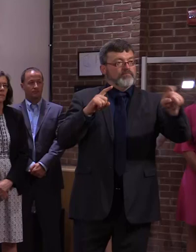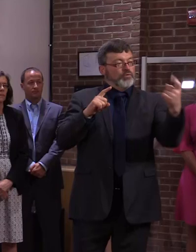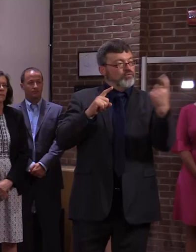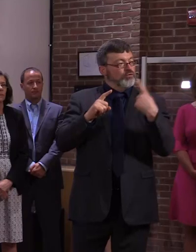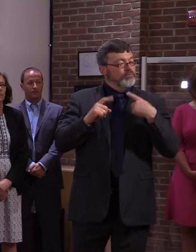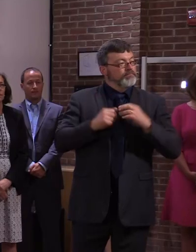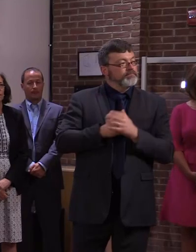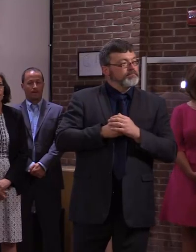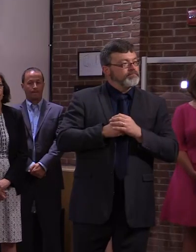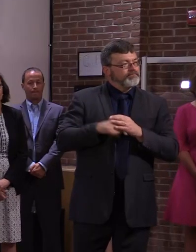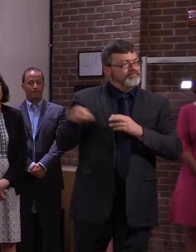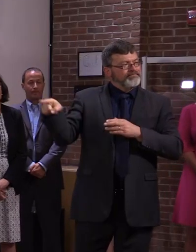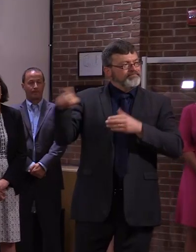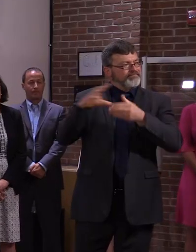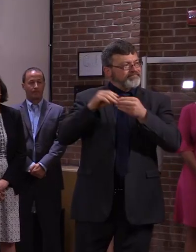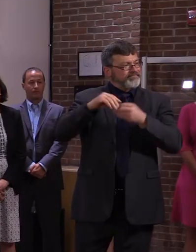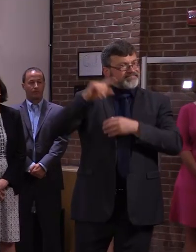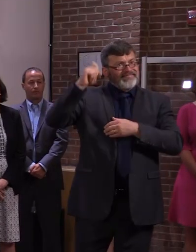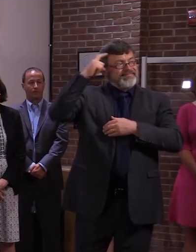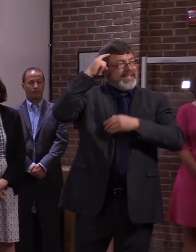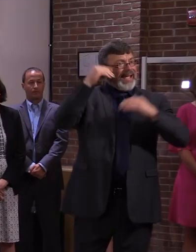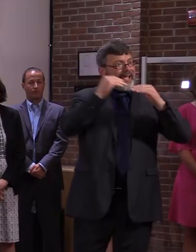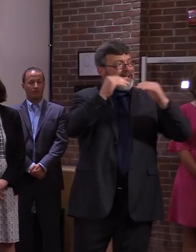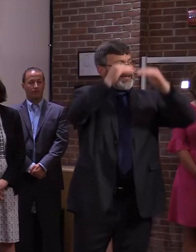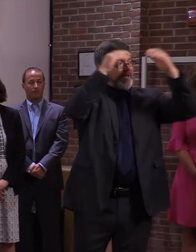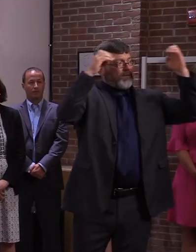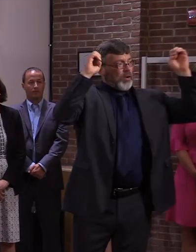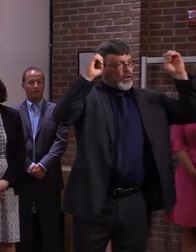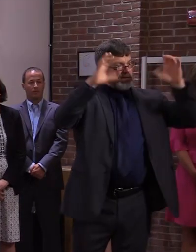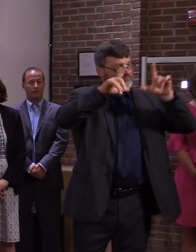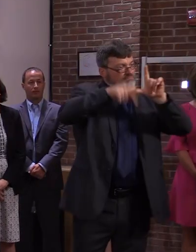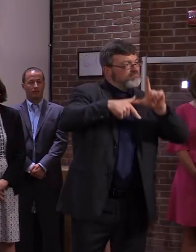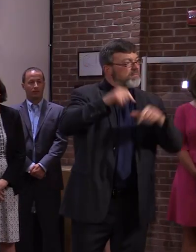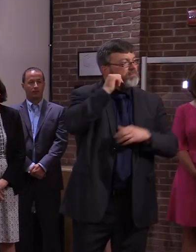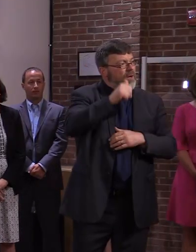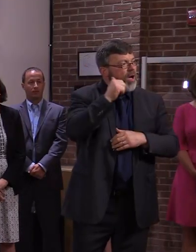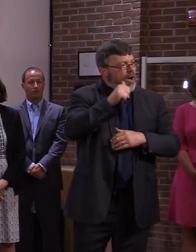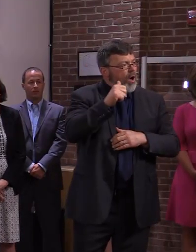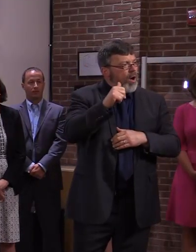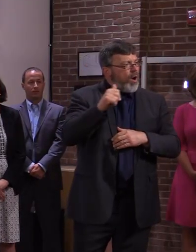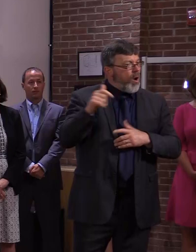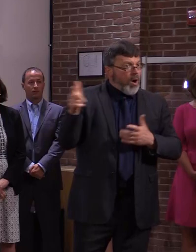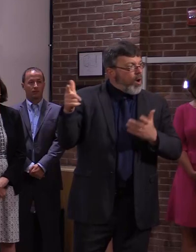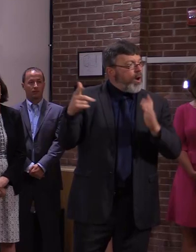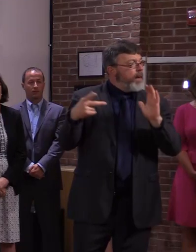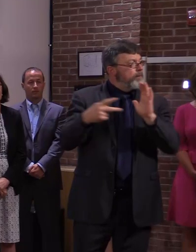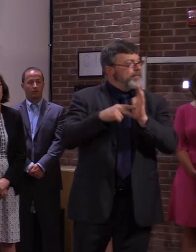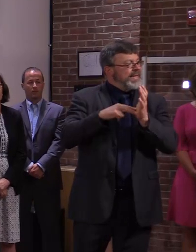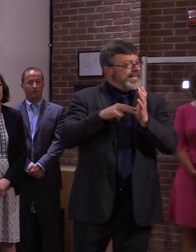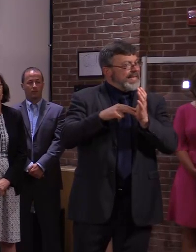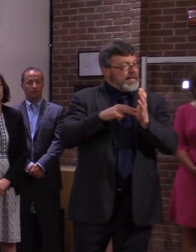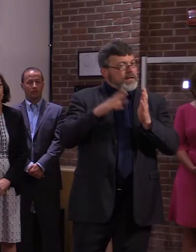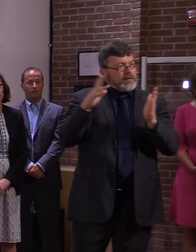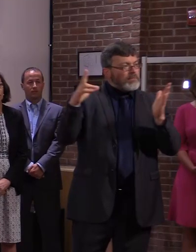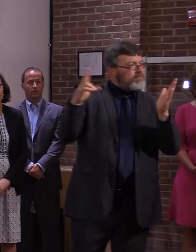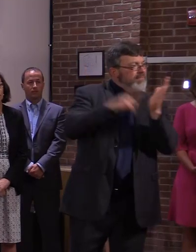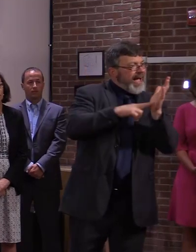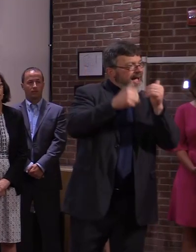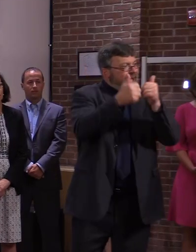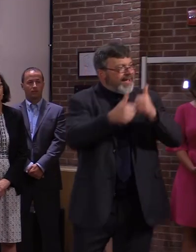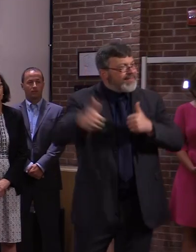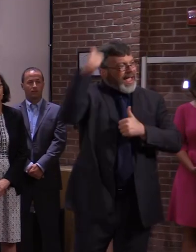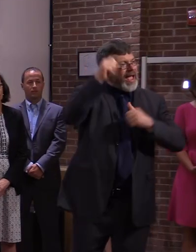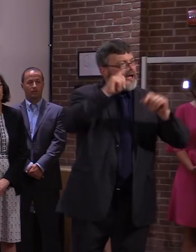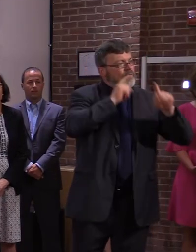of emergency is going to expire tomorrow, but we're told that you're going to likely sign a new executive order that will maintain some of this